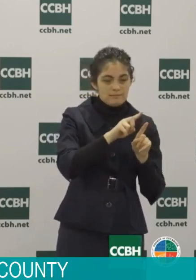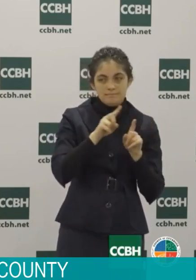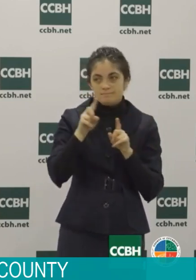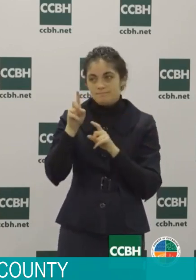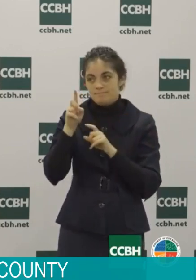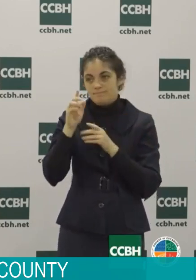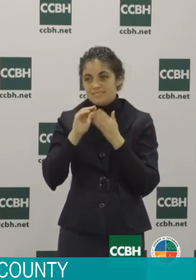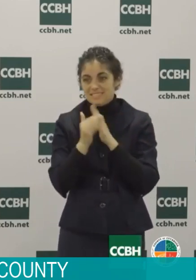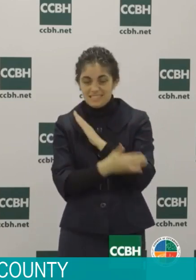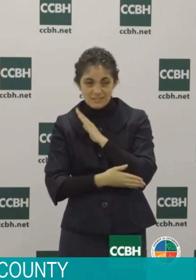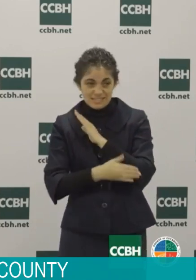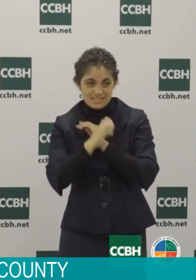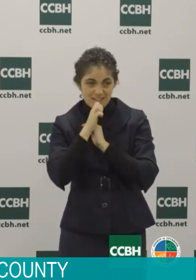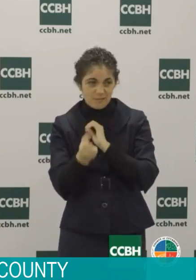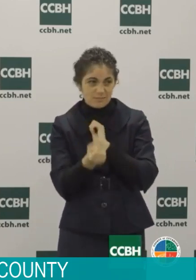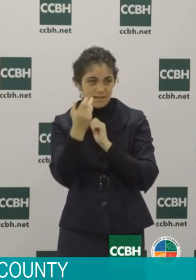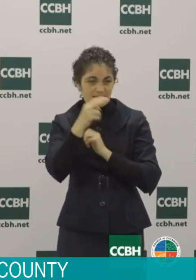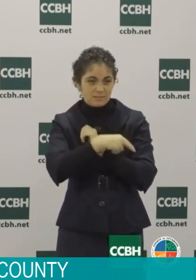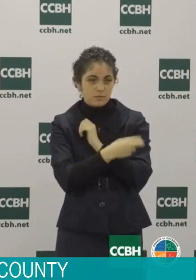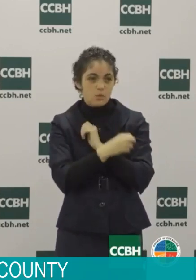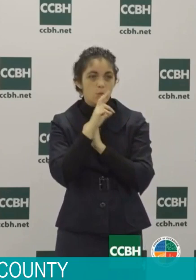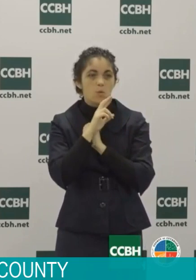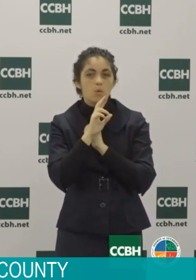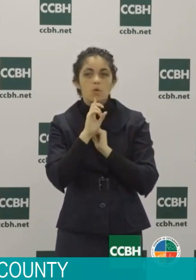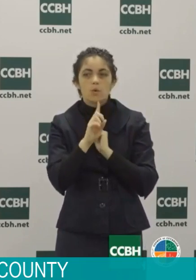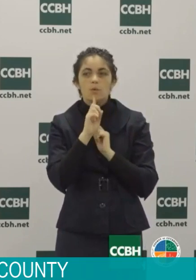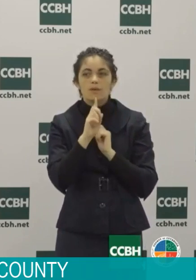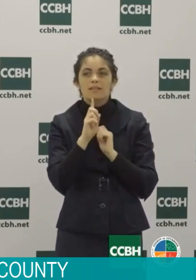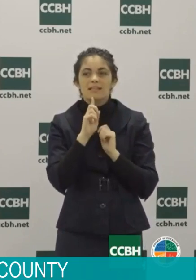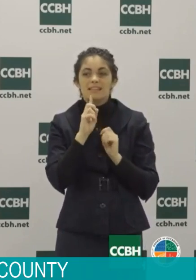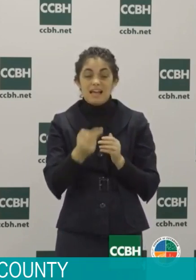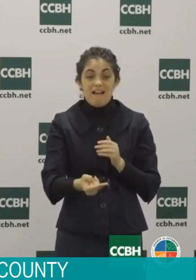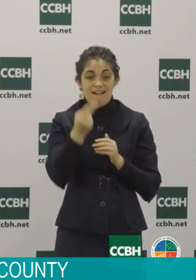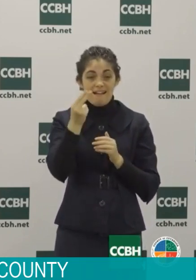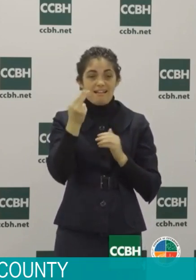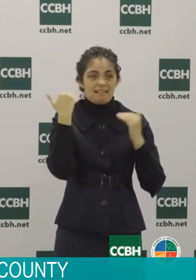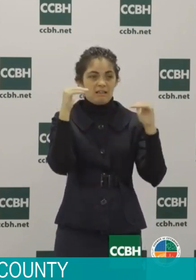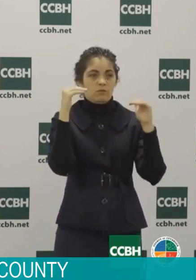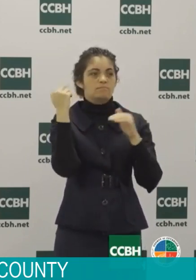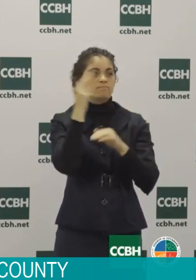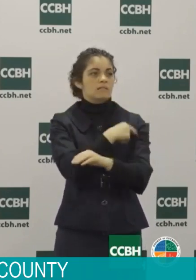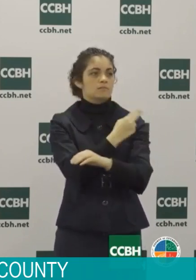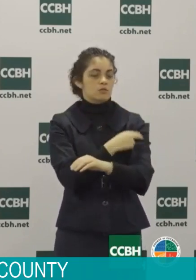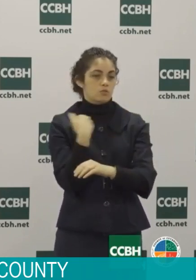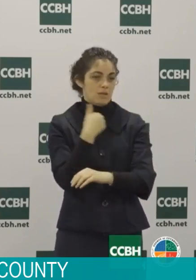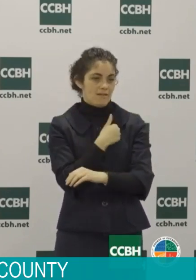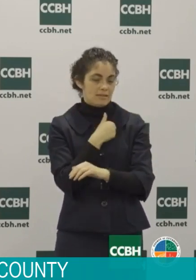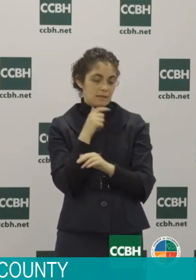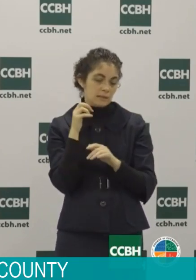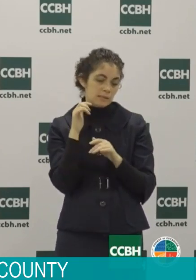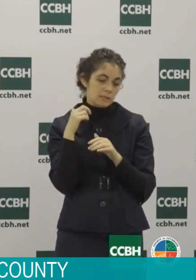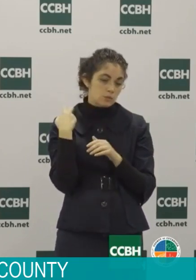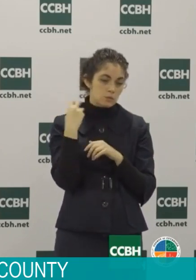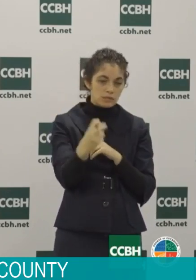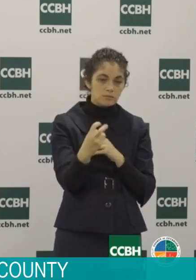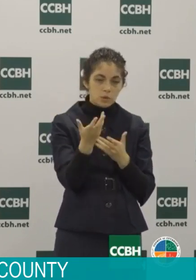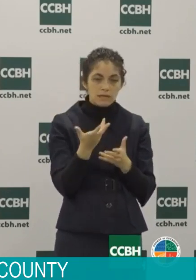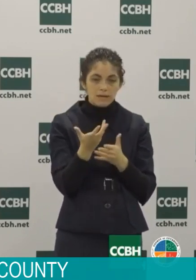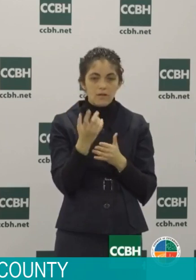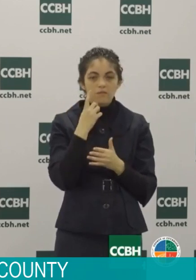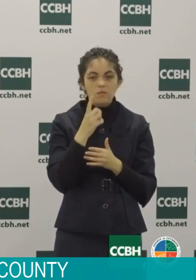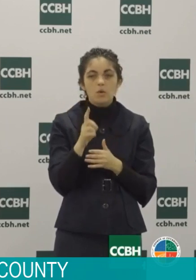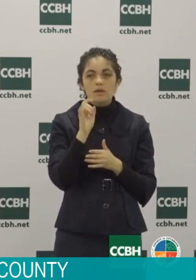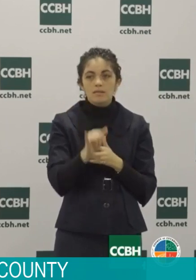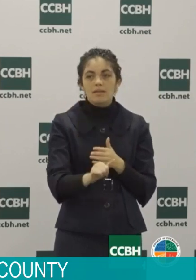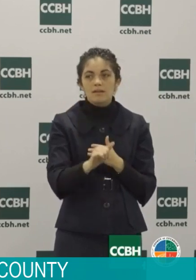fewer hospitals, or their hospitals aren't the tertiary and quaternary care centers that we have here, where people come in to have high level